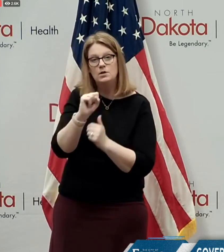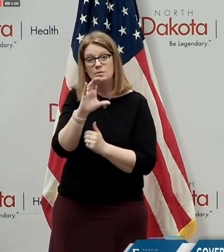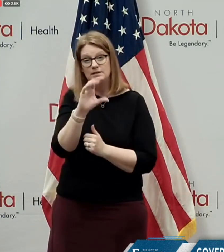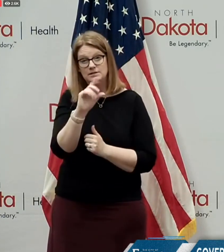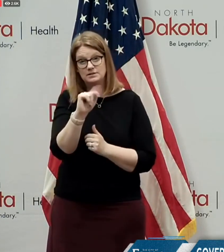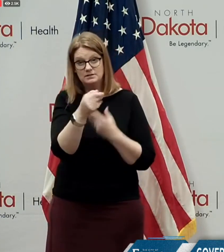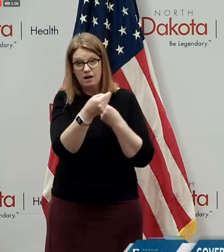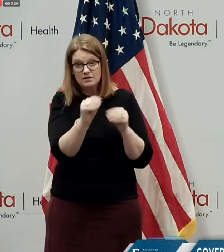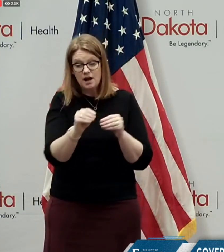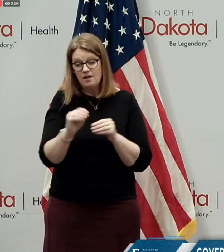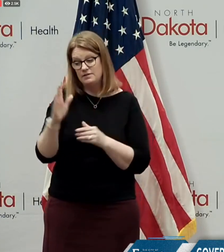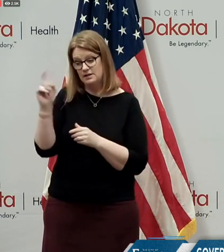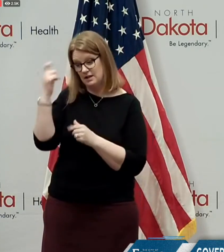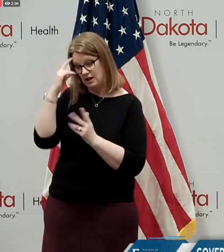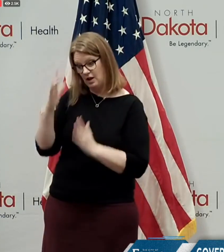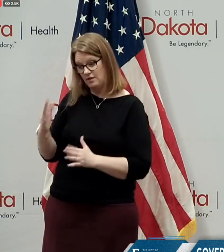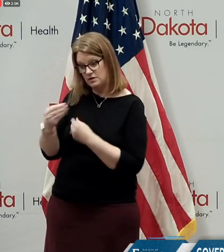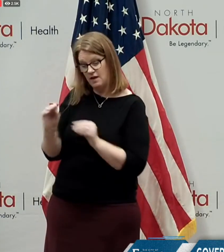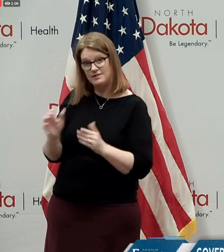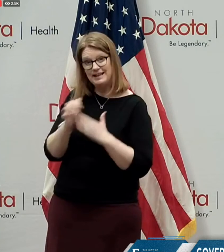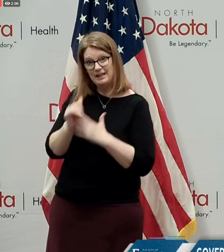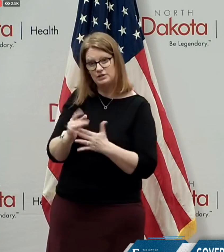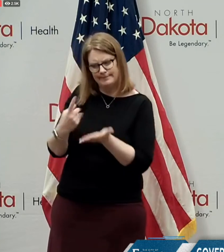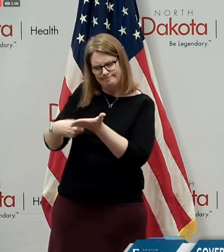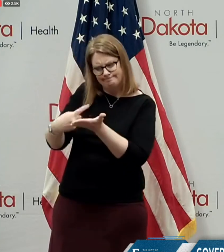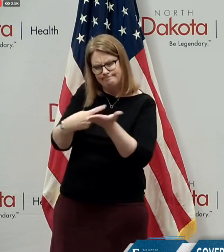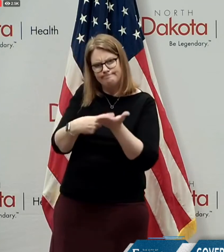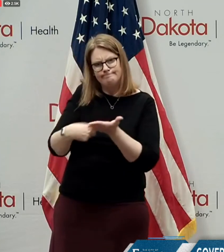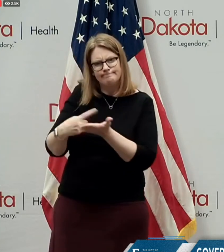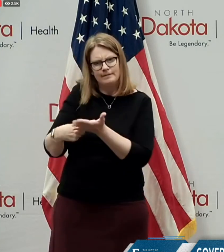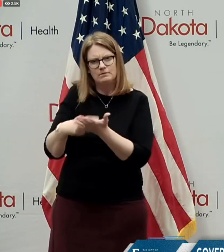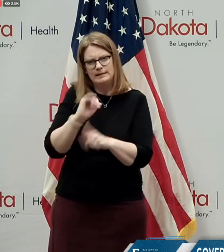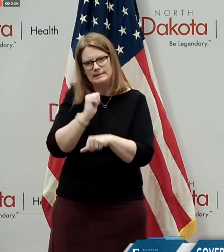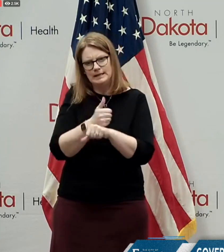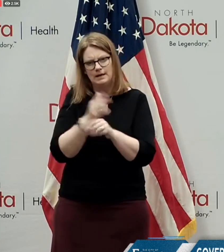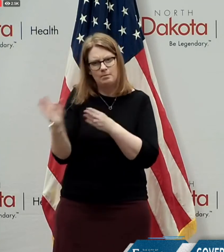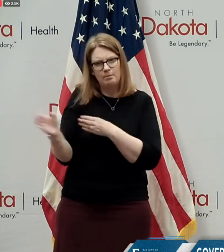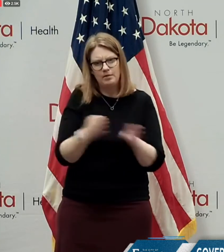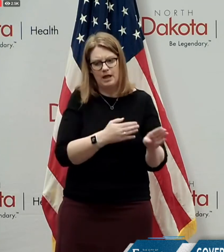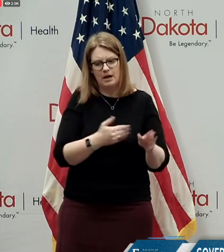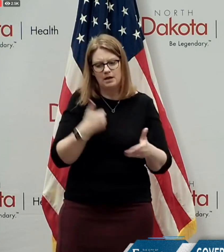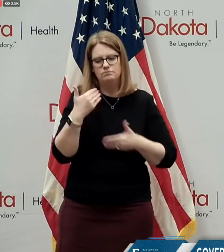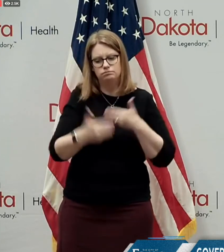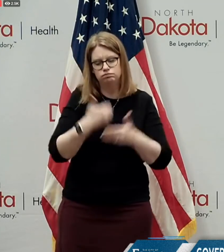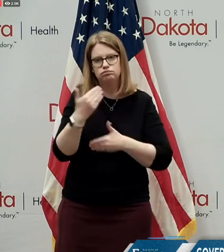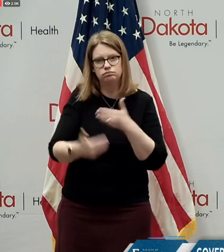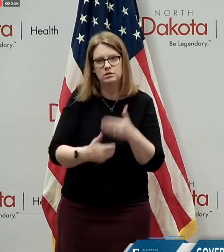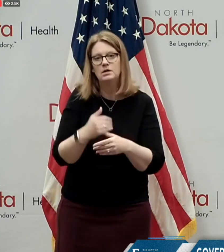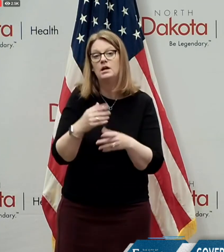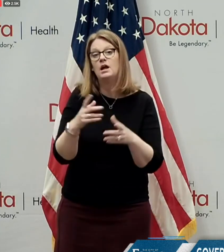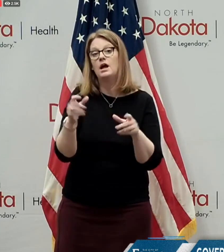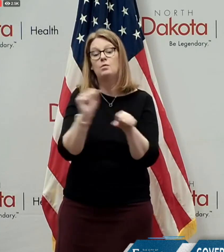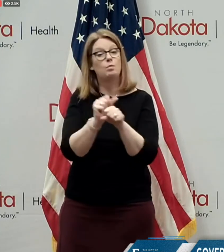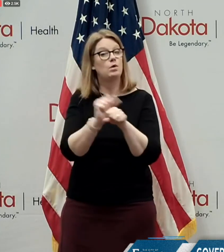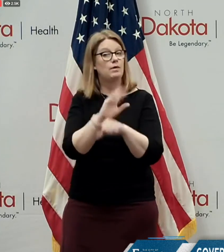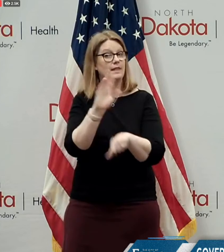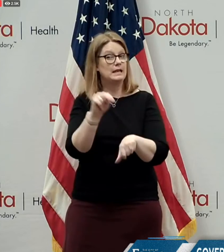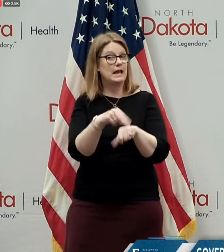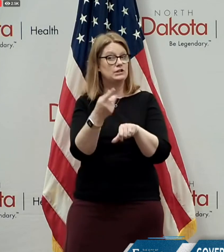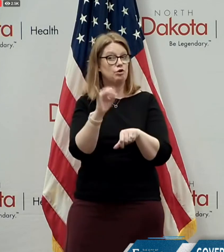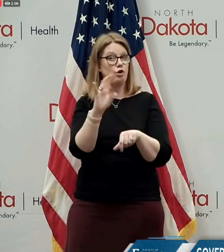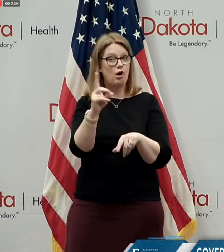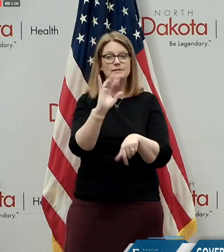governor's office, and our leadership. That's when we did devise the plan and go forward with the National Guard to set up the